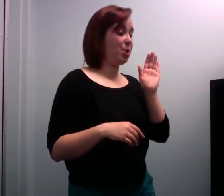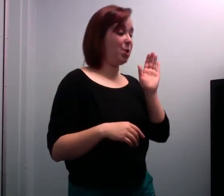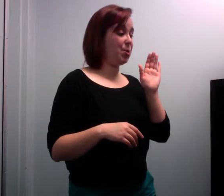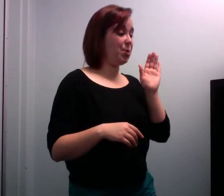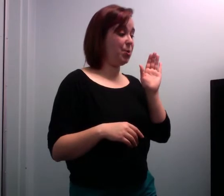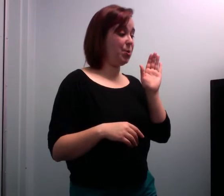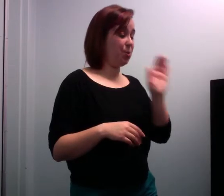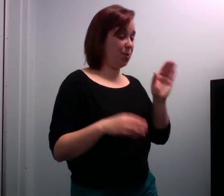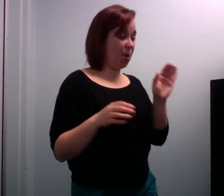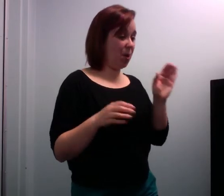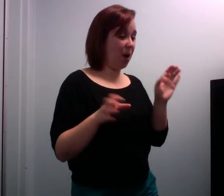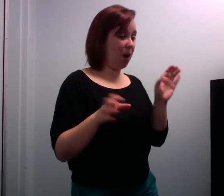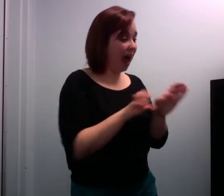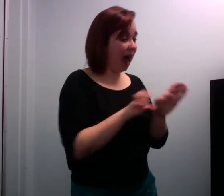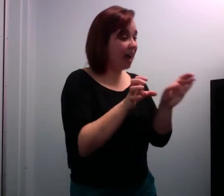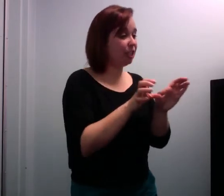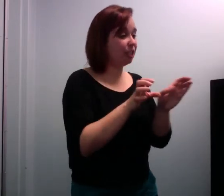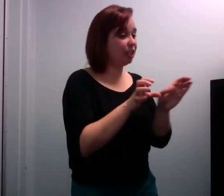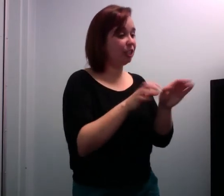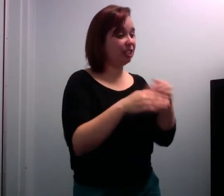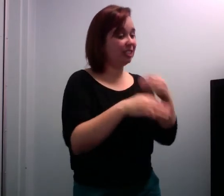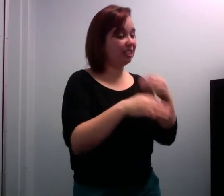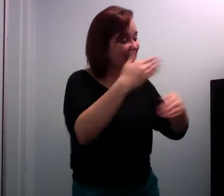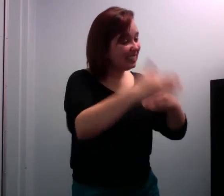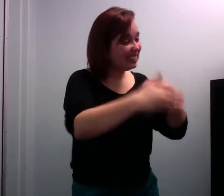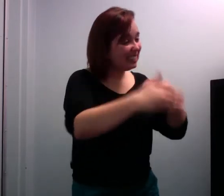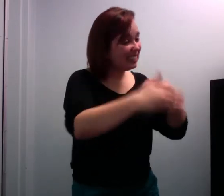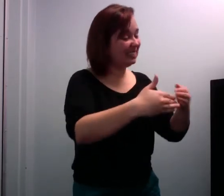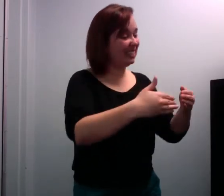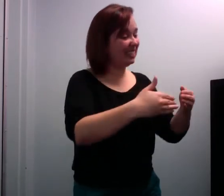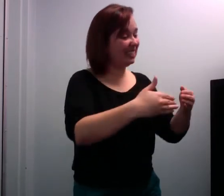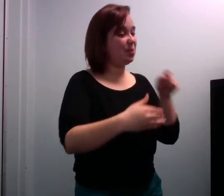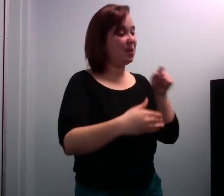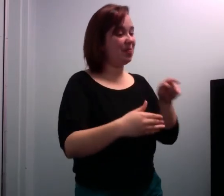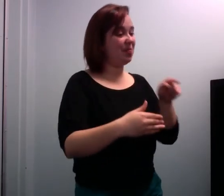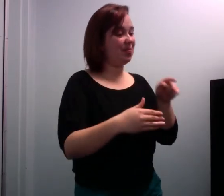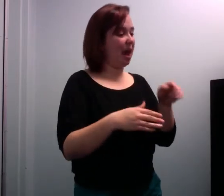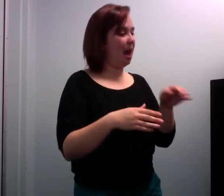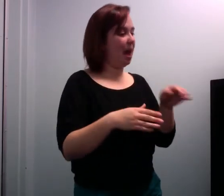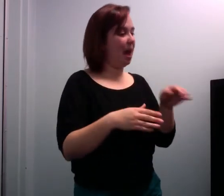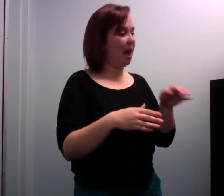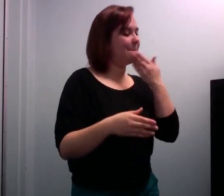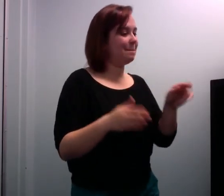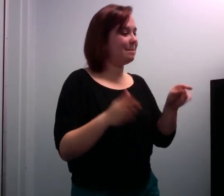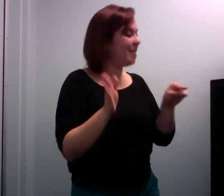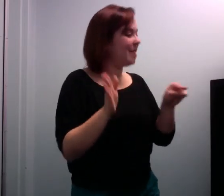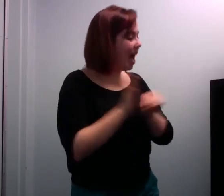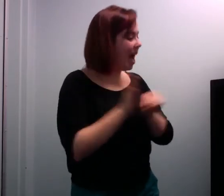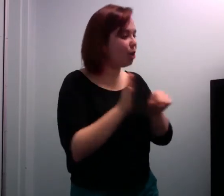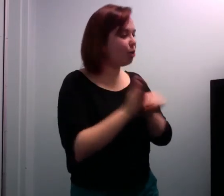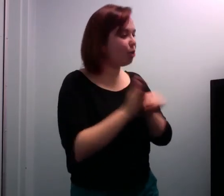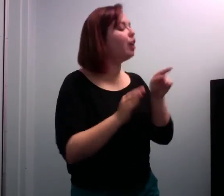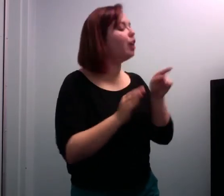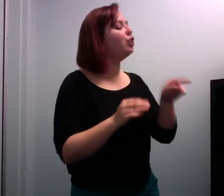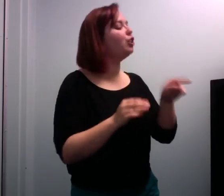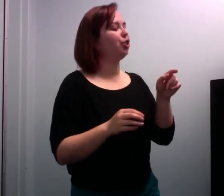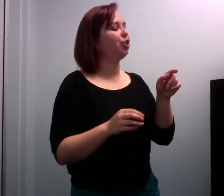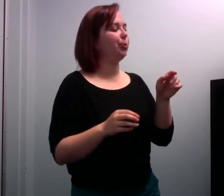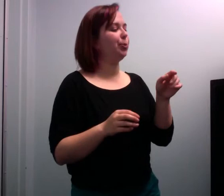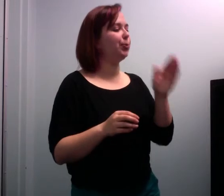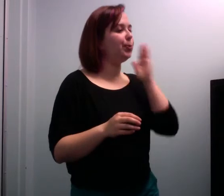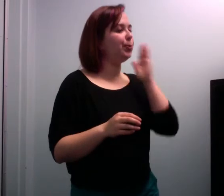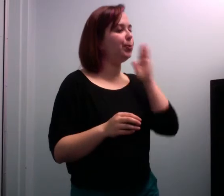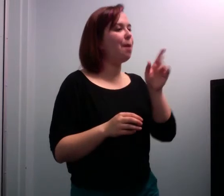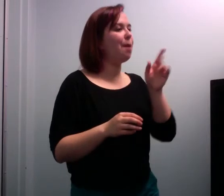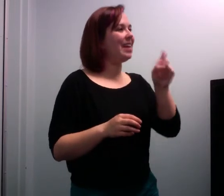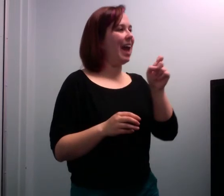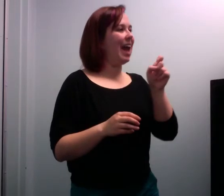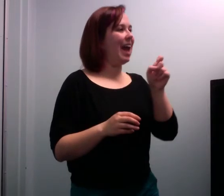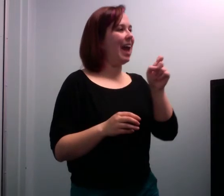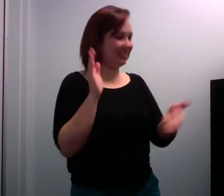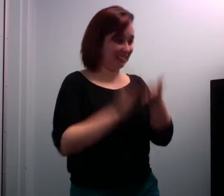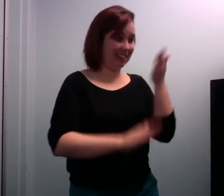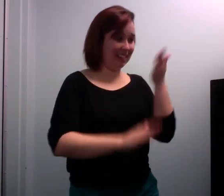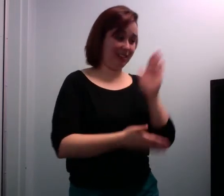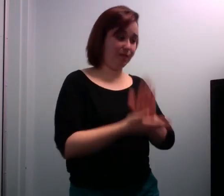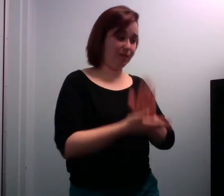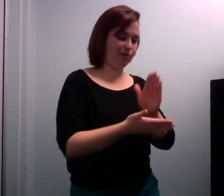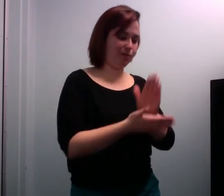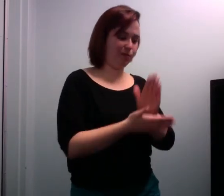level, he would be asked to leave the school. "Well, what do you expect?" replied the young man. "I only have an IQ